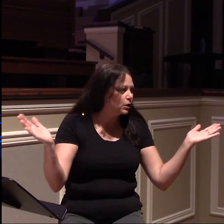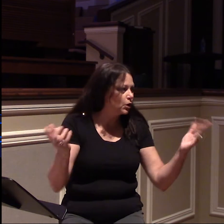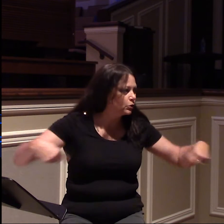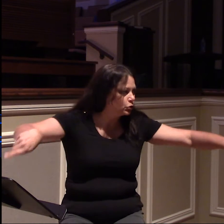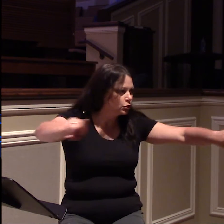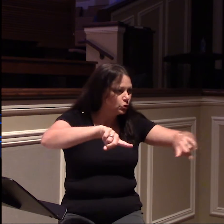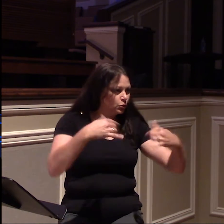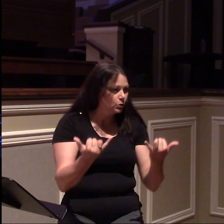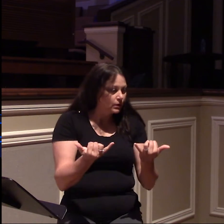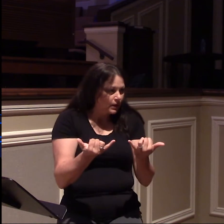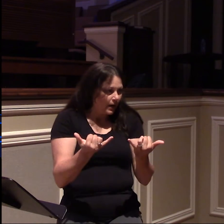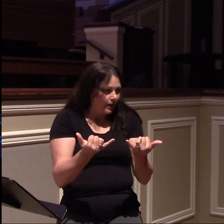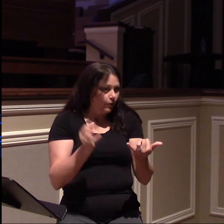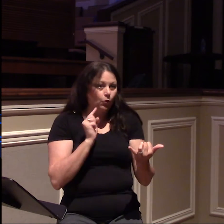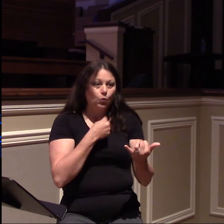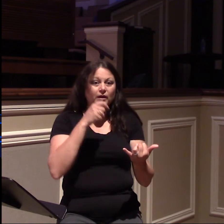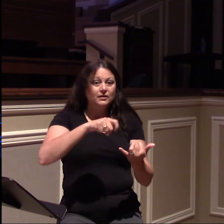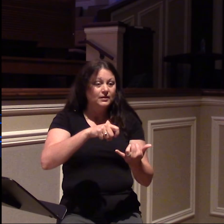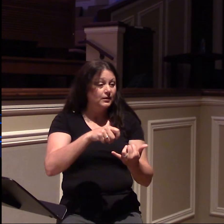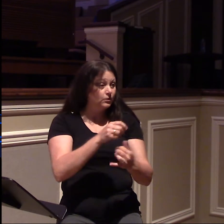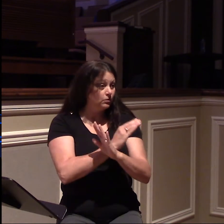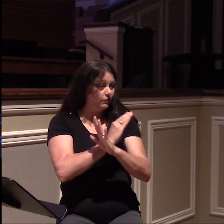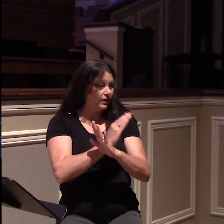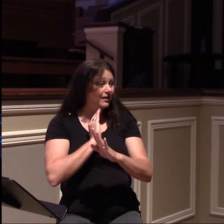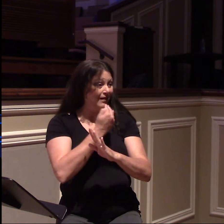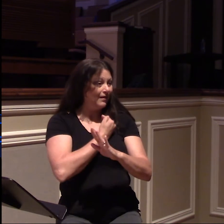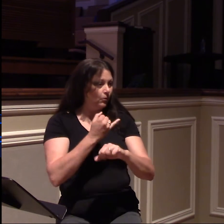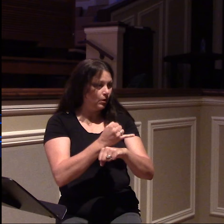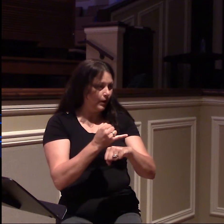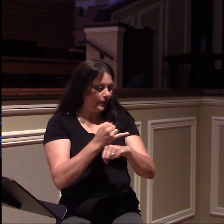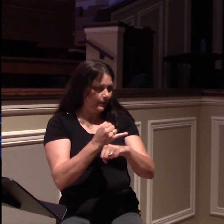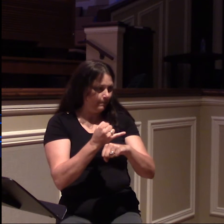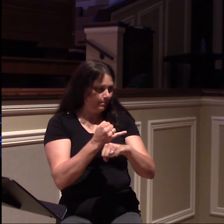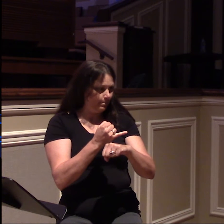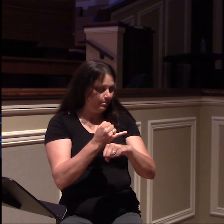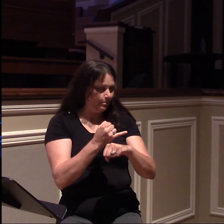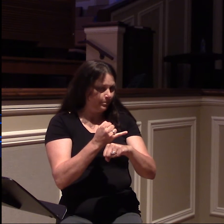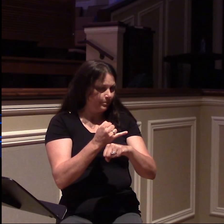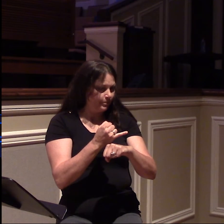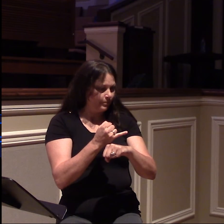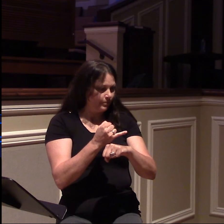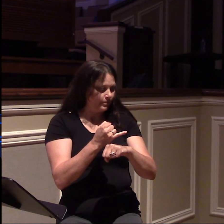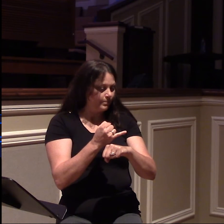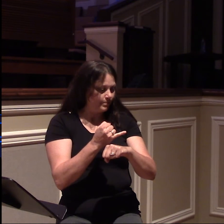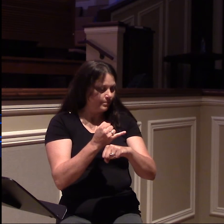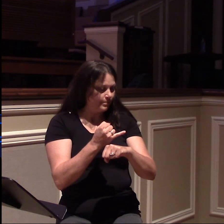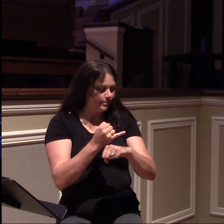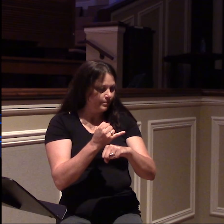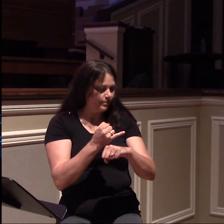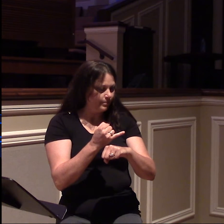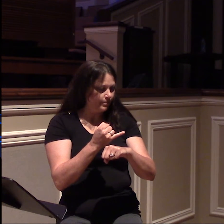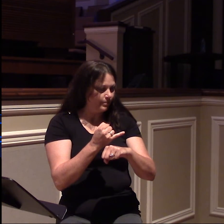that must be defended. And if they can be successfully defended, because frankly, they're designed to be impenetrable, that